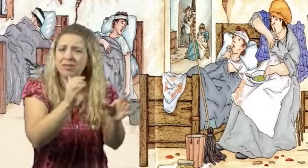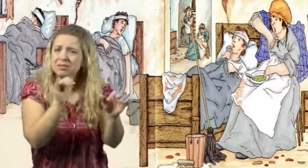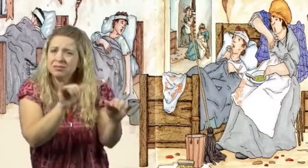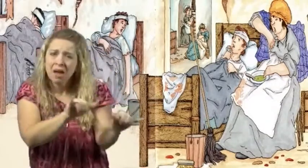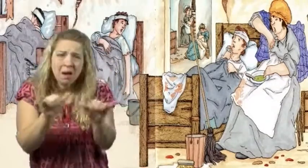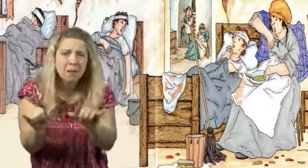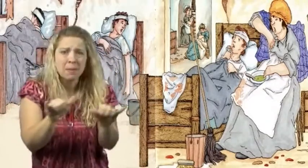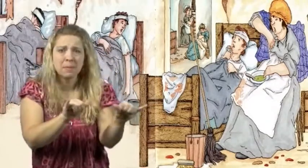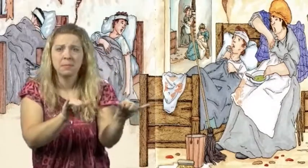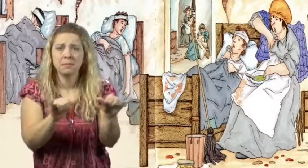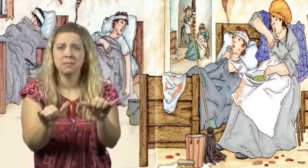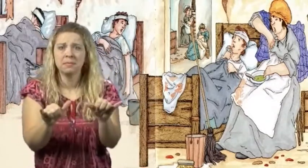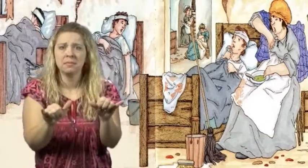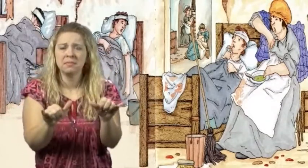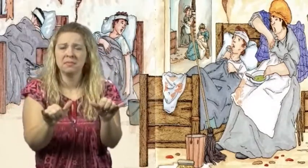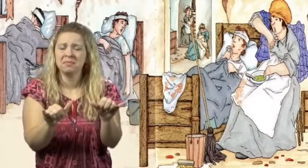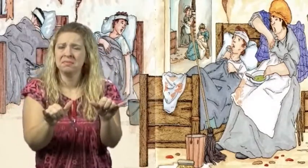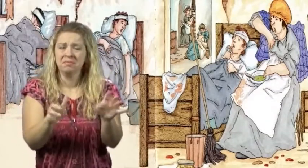Many nurses drank too.